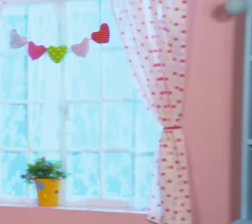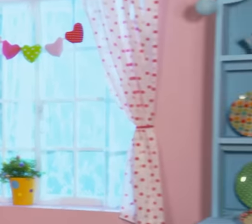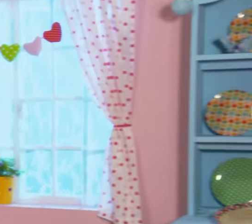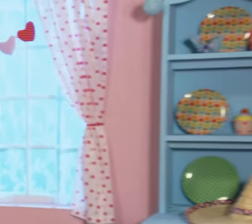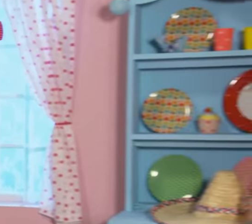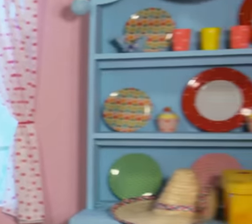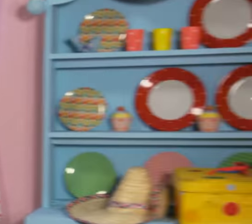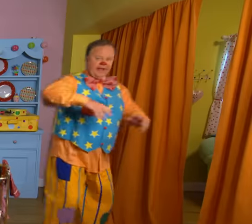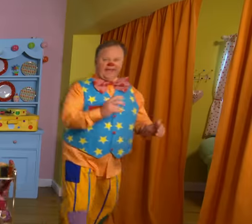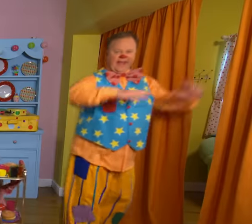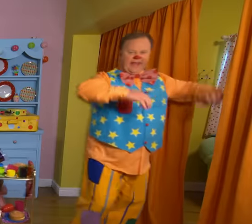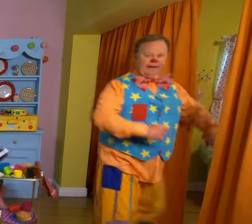In there.